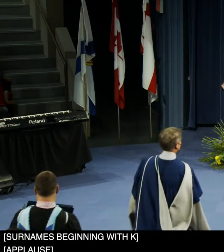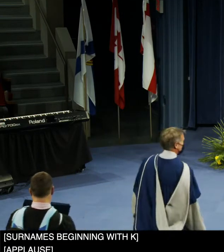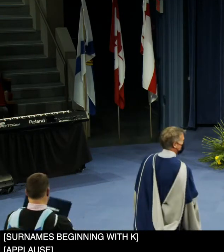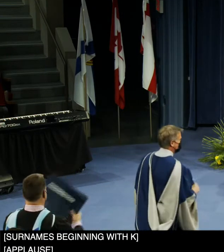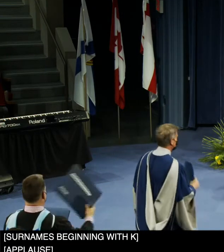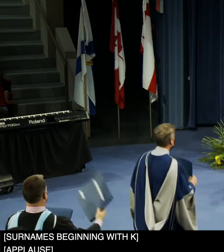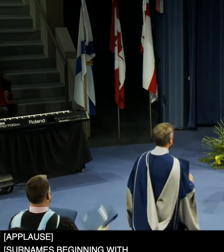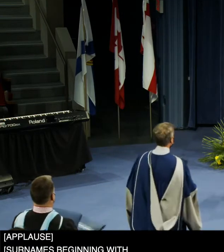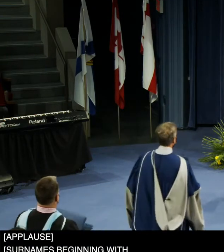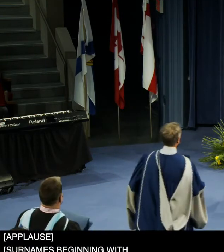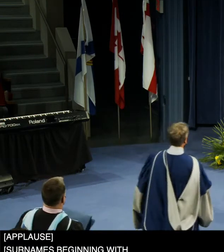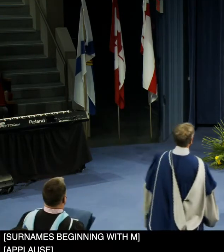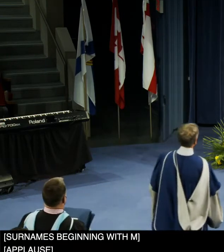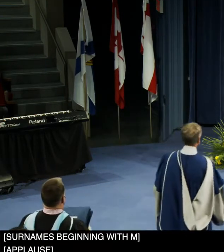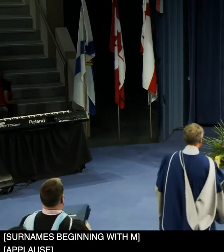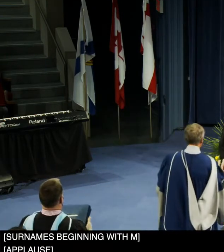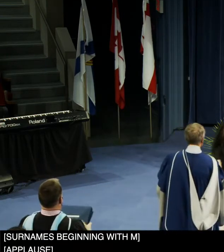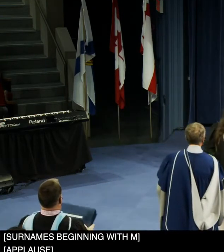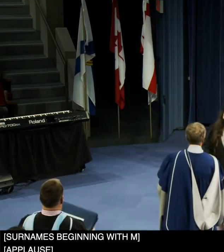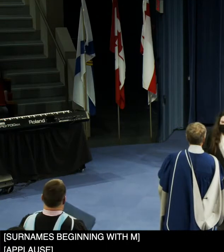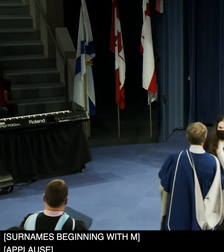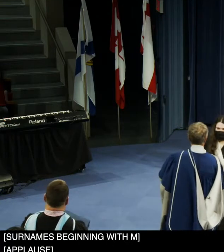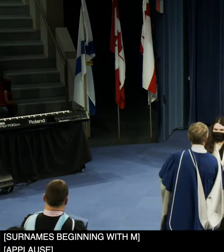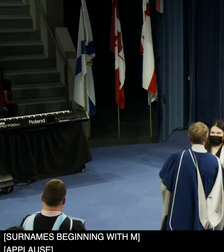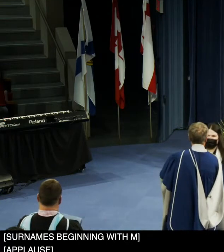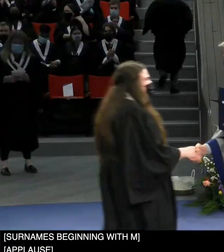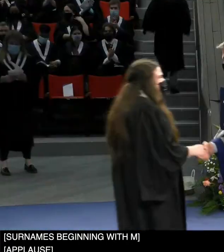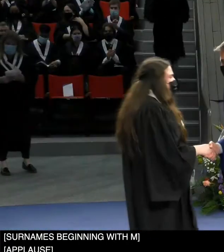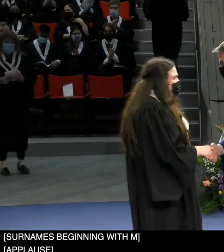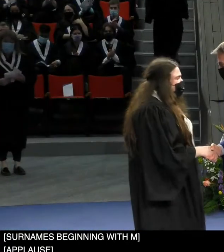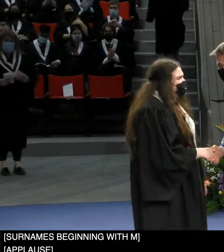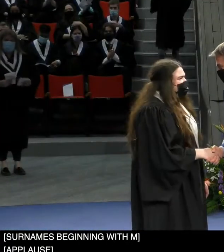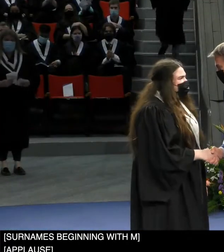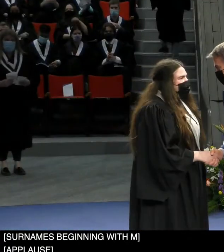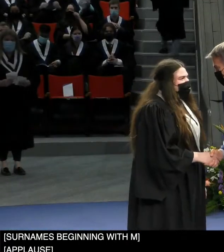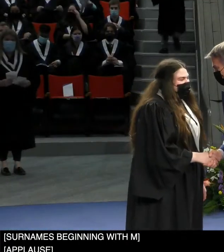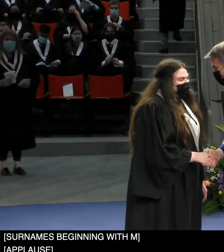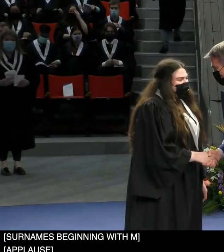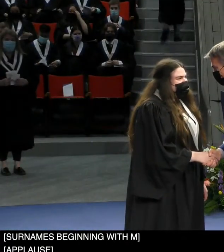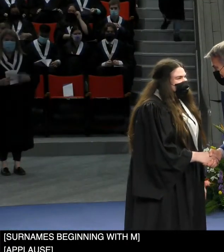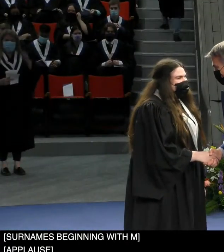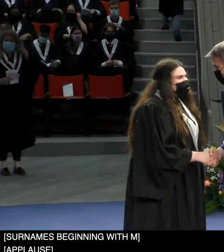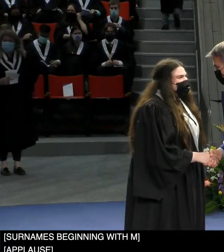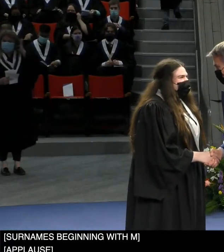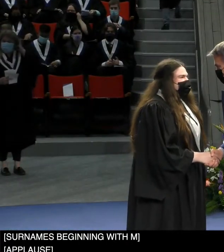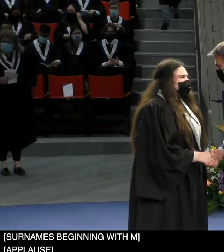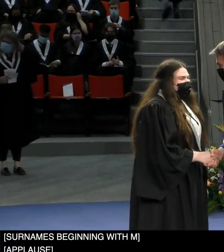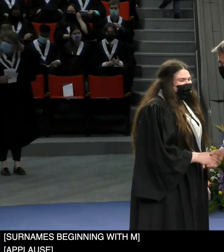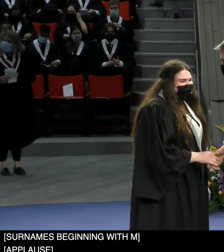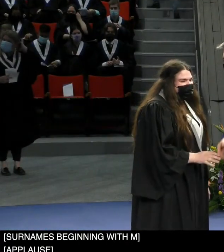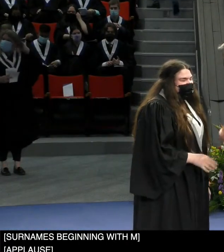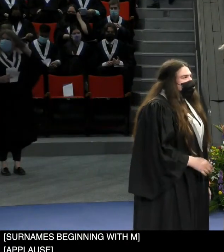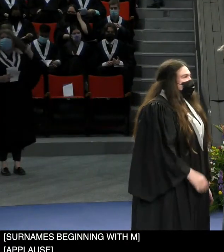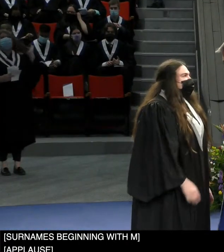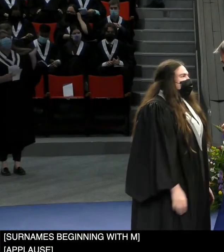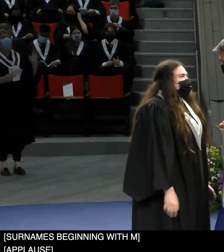Mr. President, candidates for the Diploma in Civil Engineering Technology. Benjamin